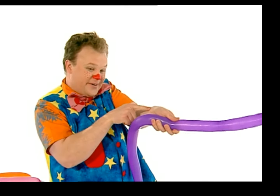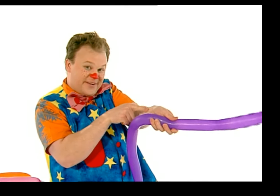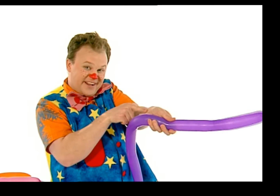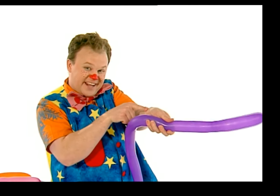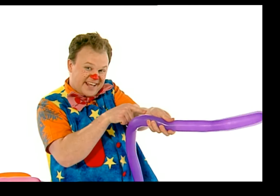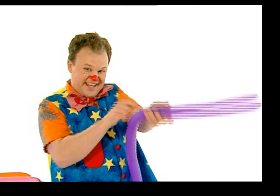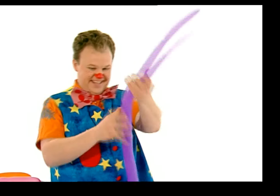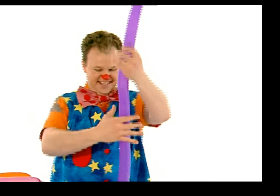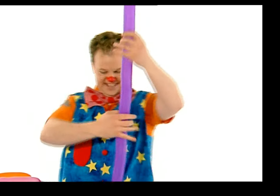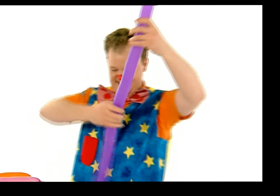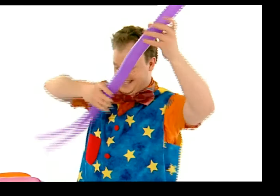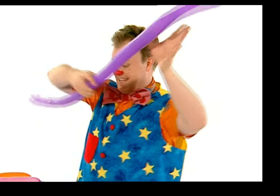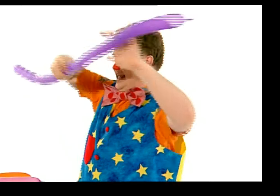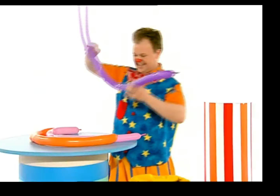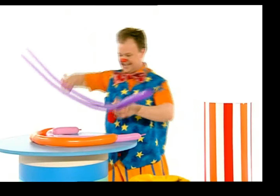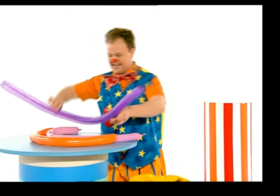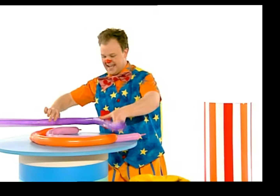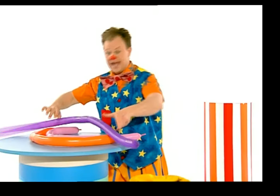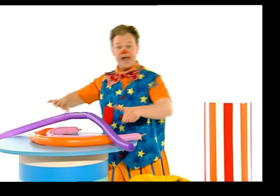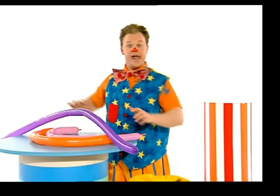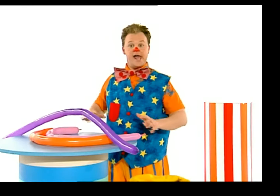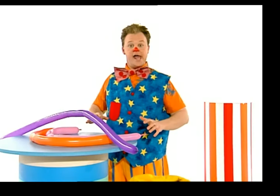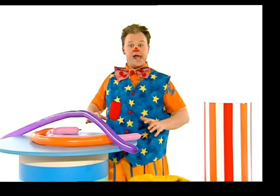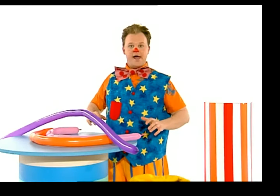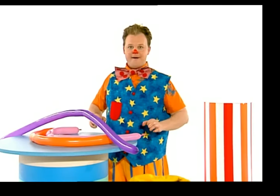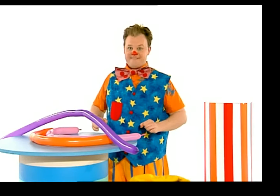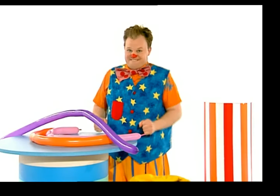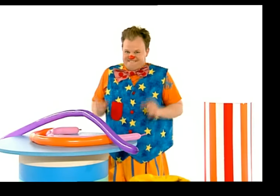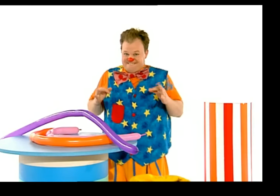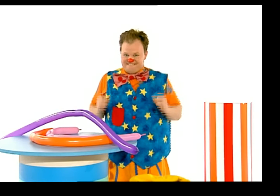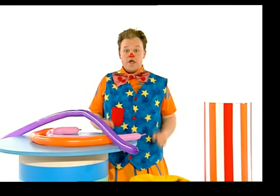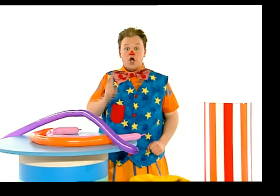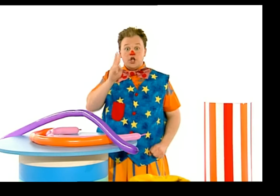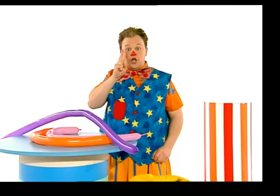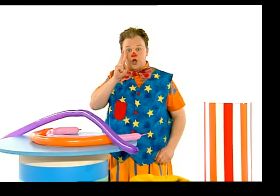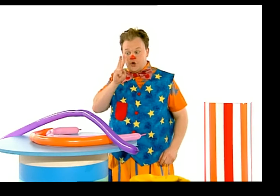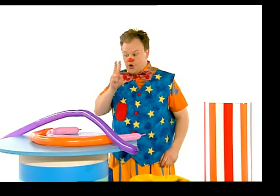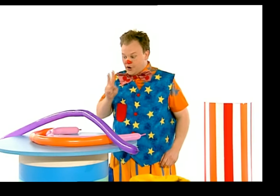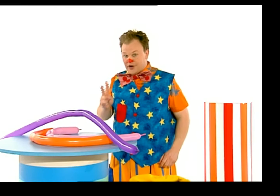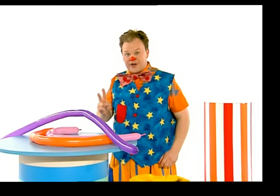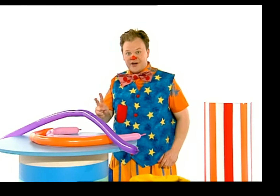Purple. What are you going to do with the balloons now, Mr. Tumble? Look.